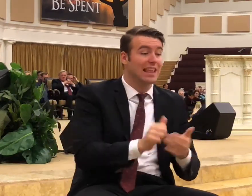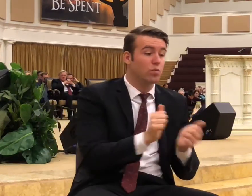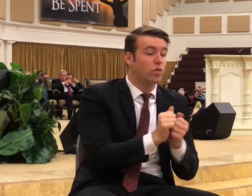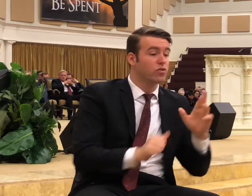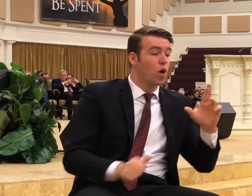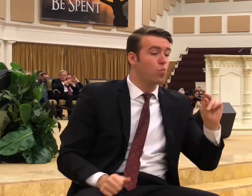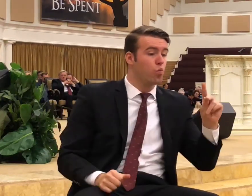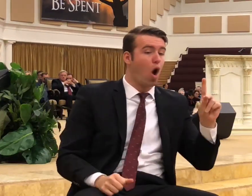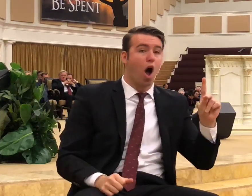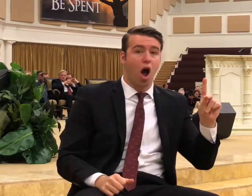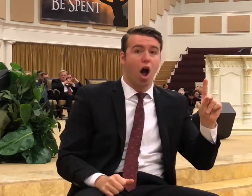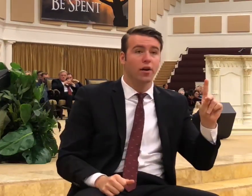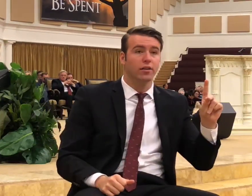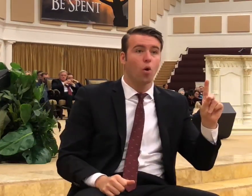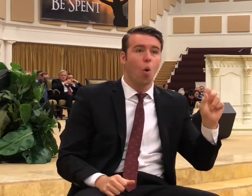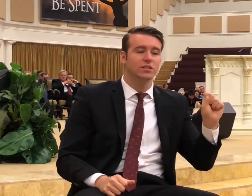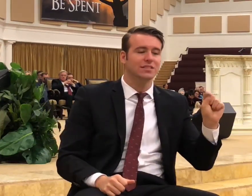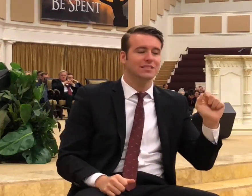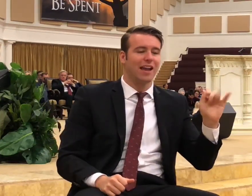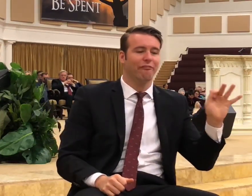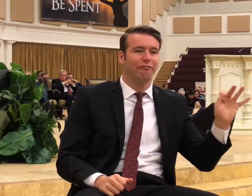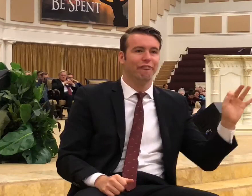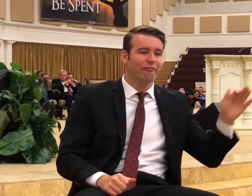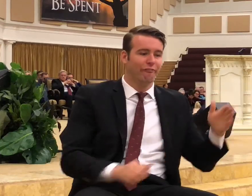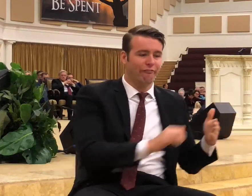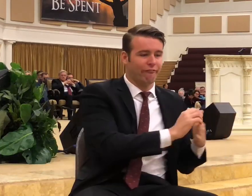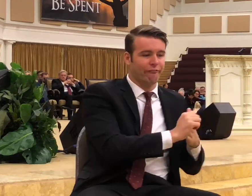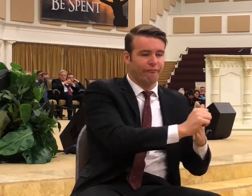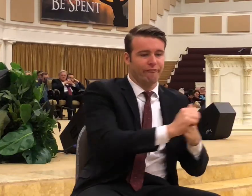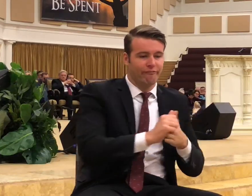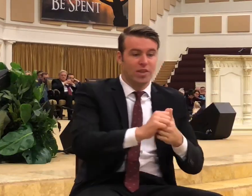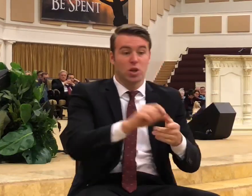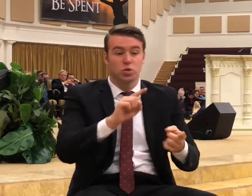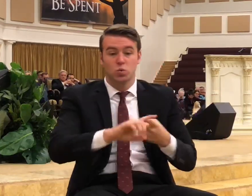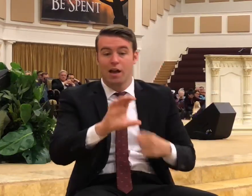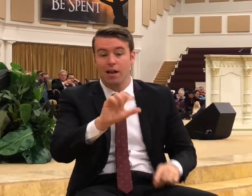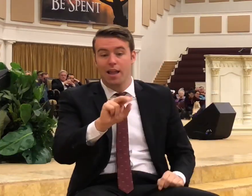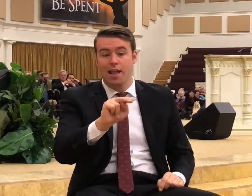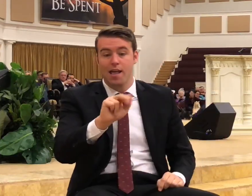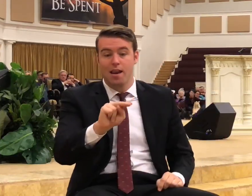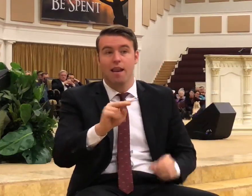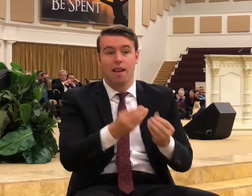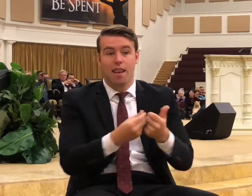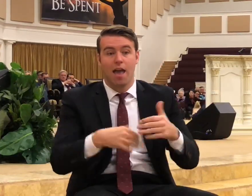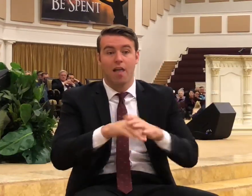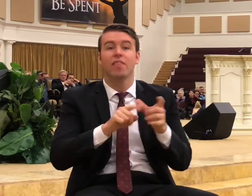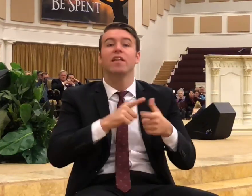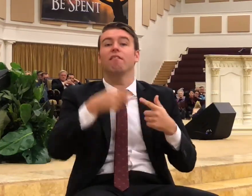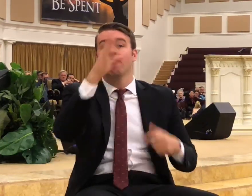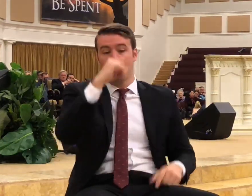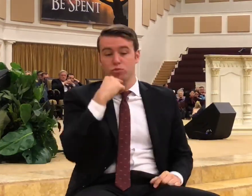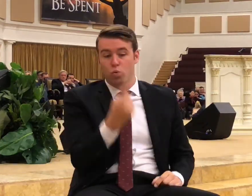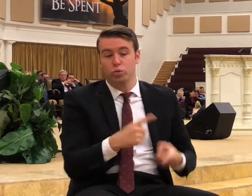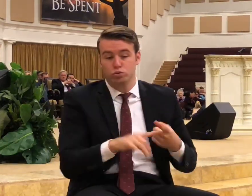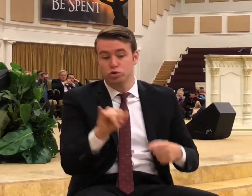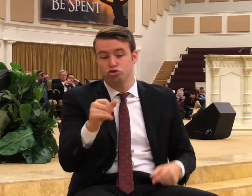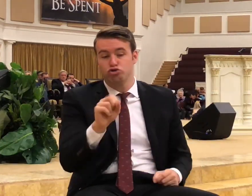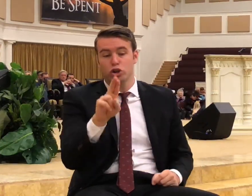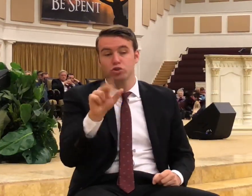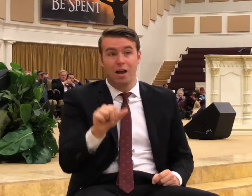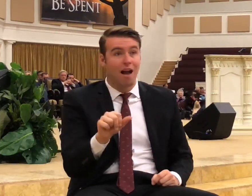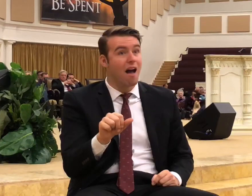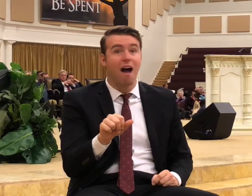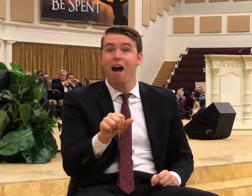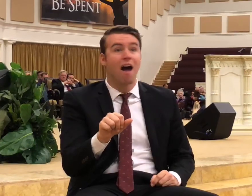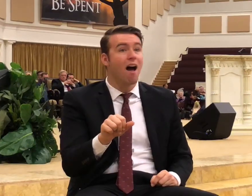or a staff. They got into Canaan's land, and God told Joshua, "Well, no